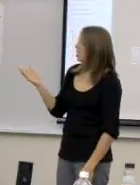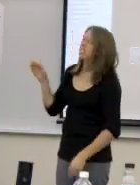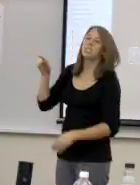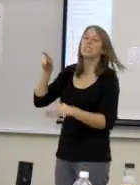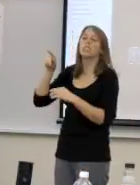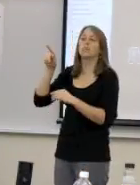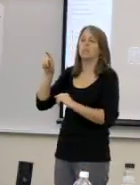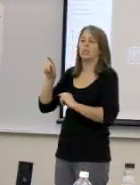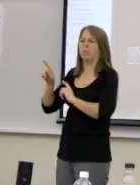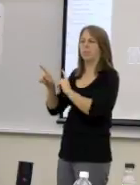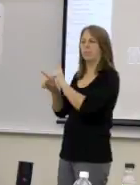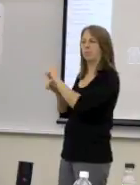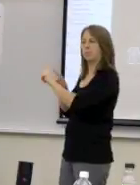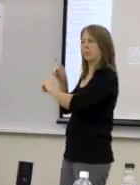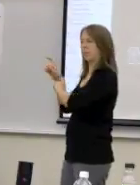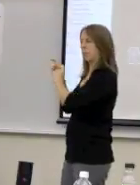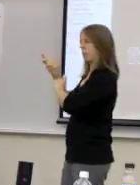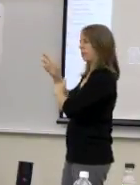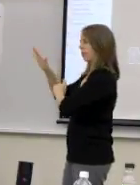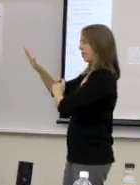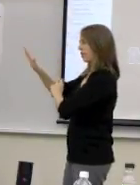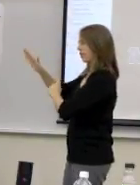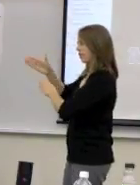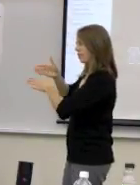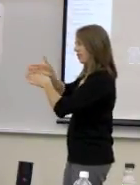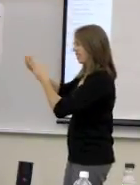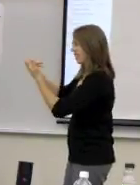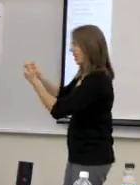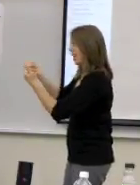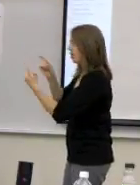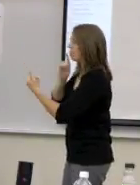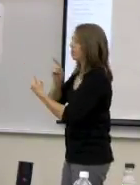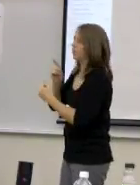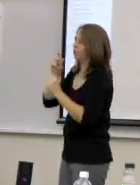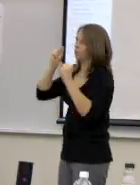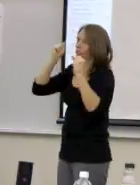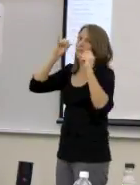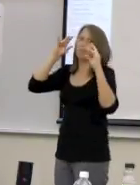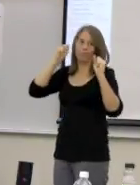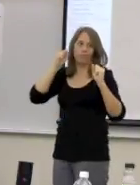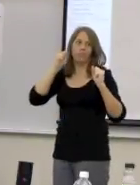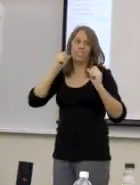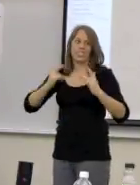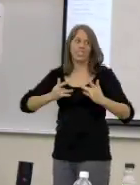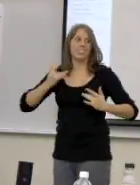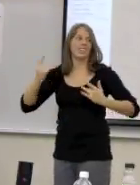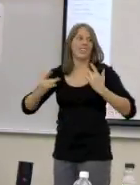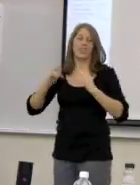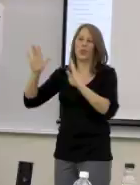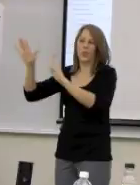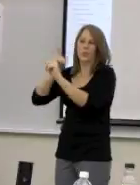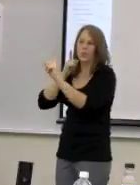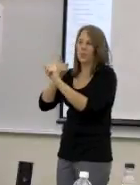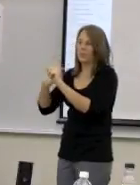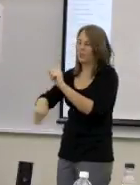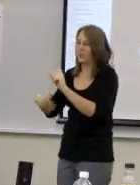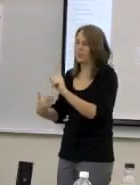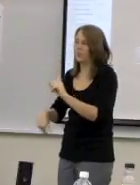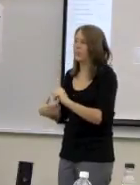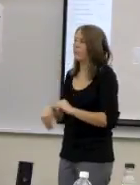find out what she's pursuing now, because I think it's phenomenal and exciting. She has wonderful goals. But when you watch Audrey